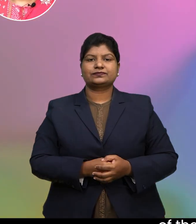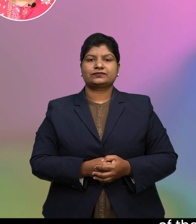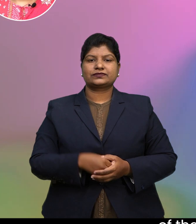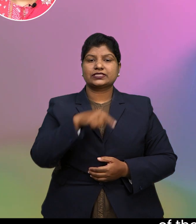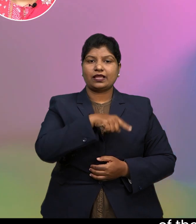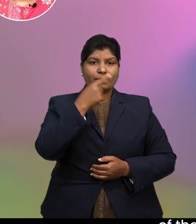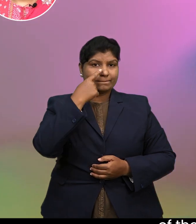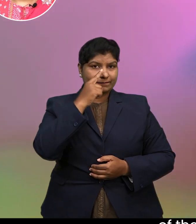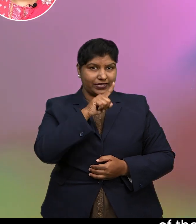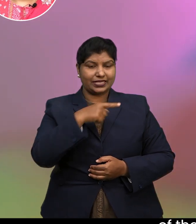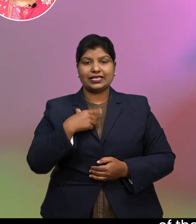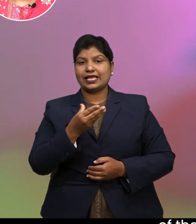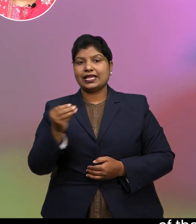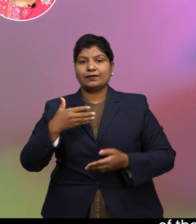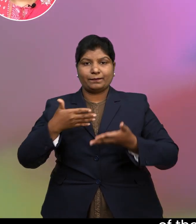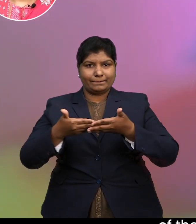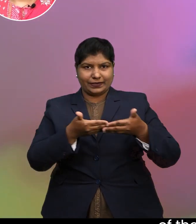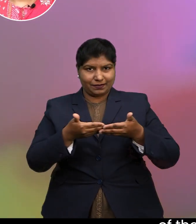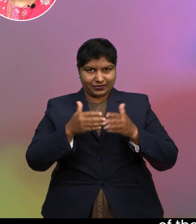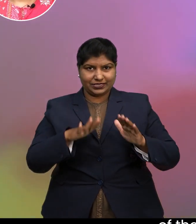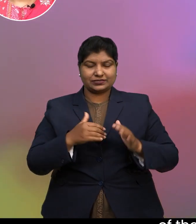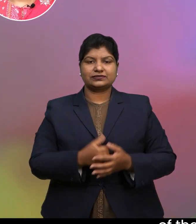of the mother and baby are